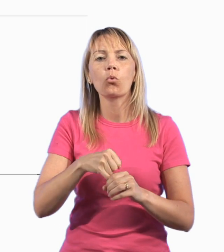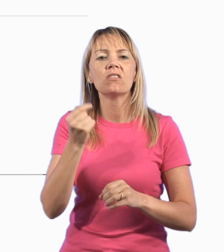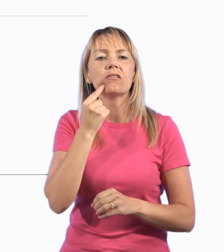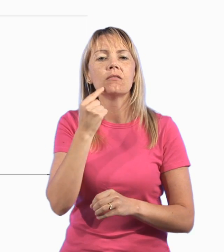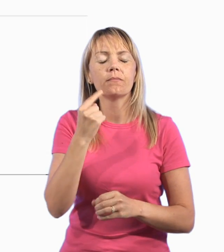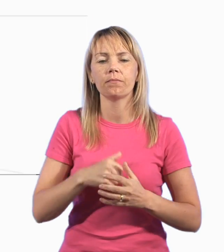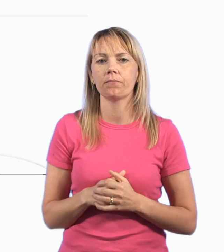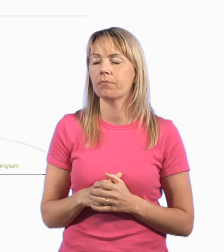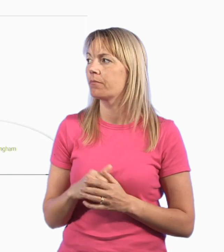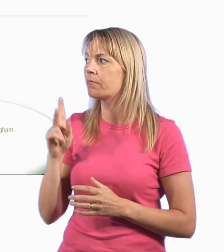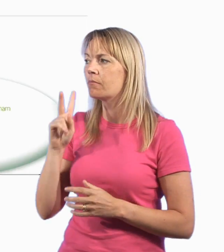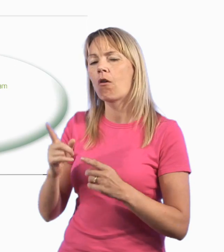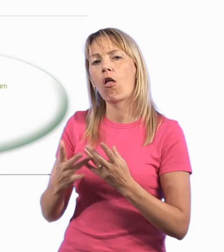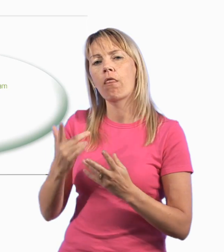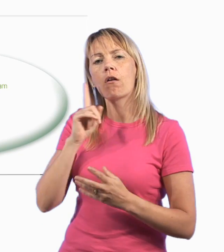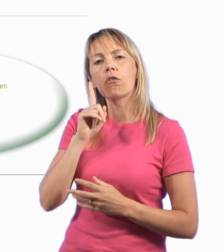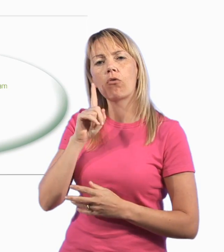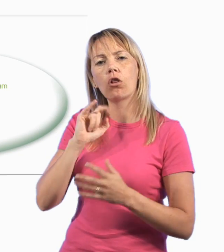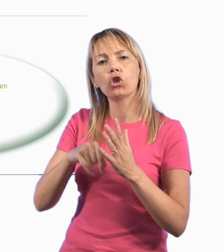Let's take a look at Jennifer's fridge in Bourneville.